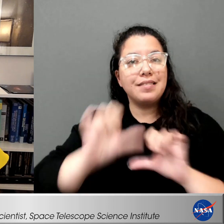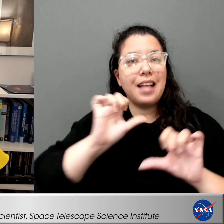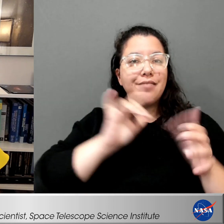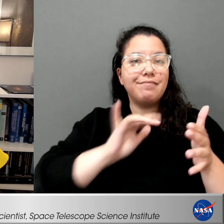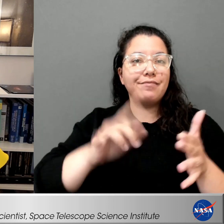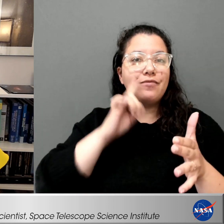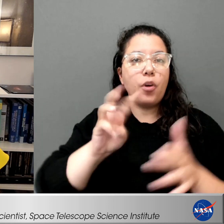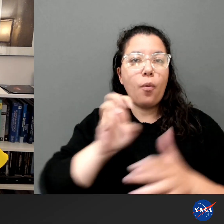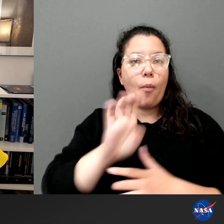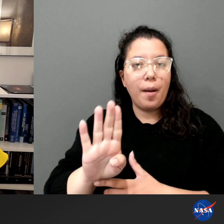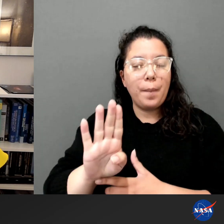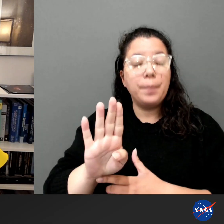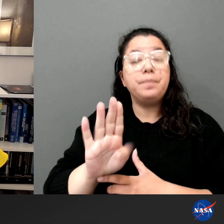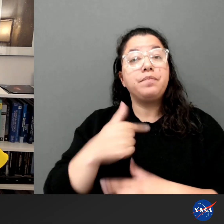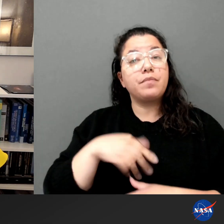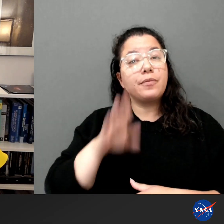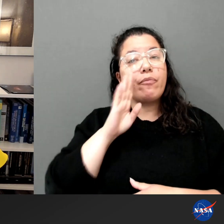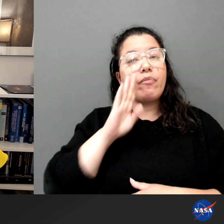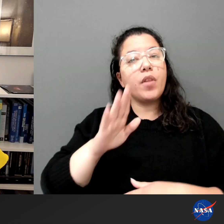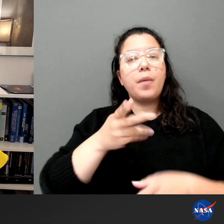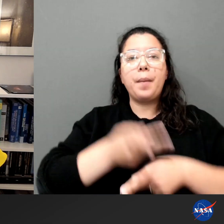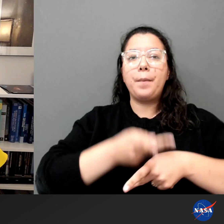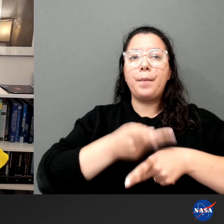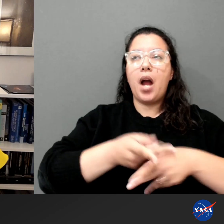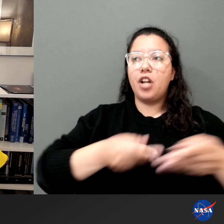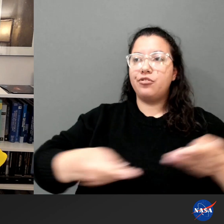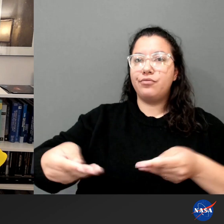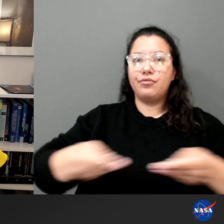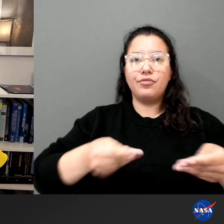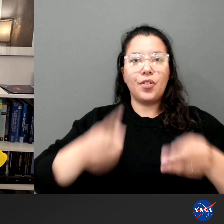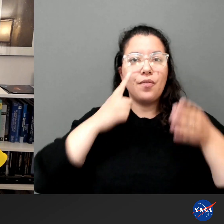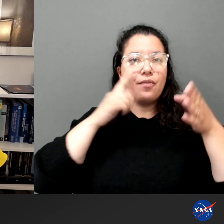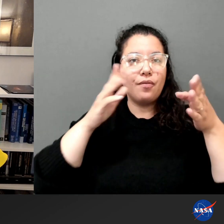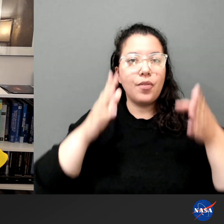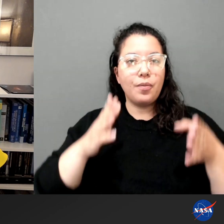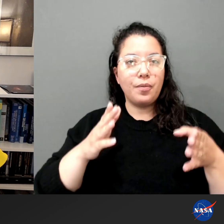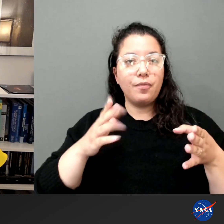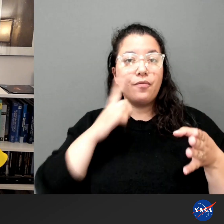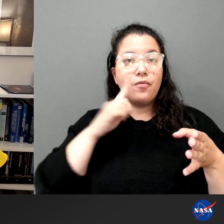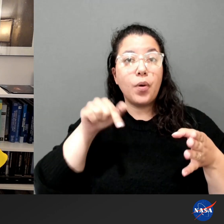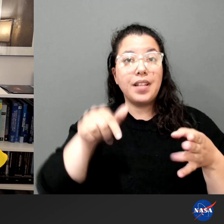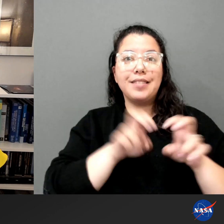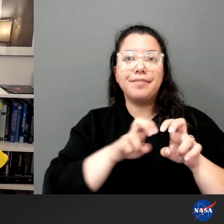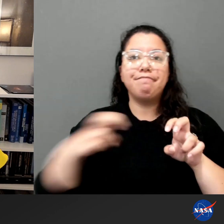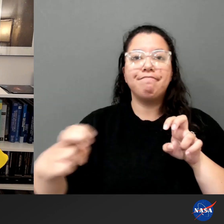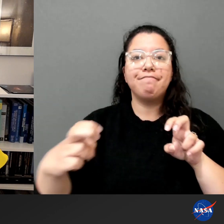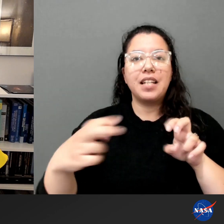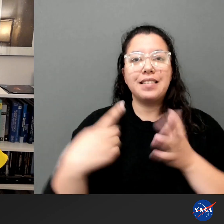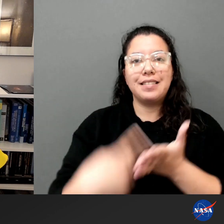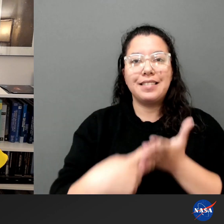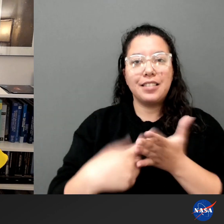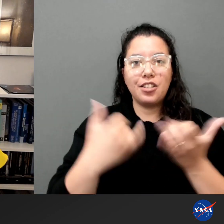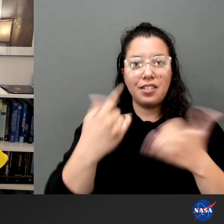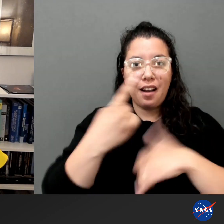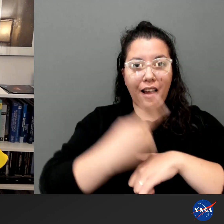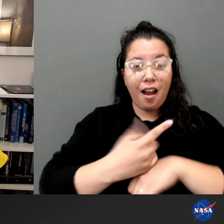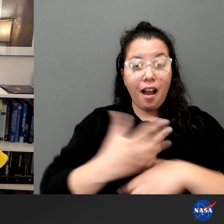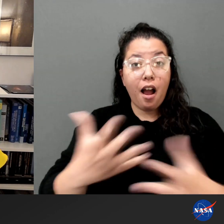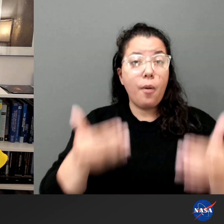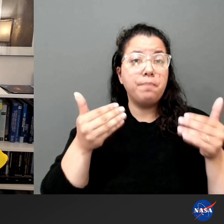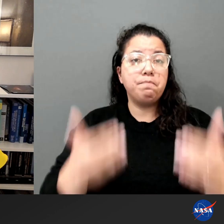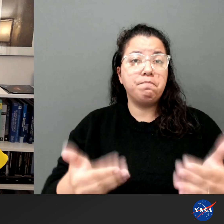be the moderator for our expert panel discussion today. I'd like to briefly introduce our